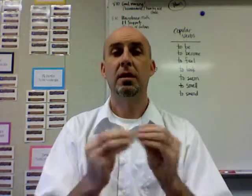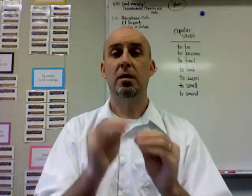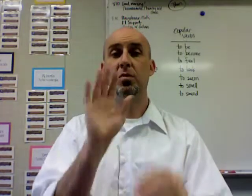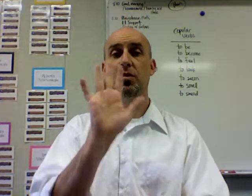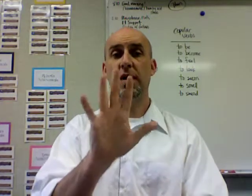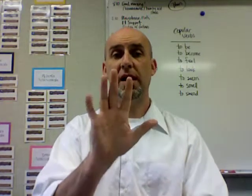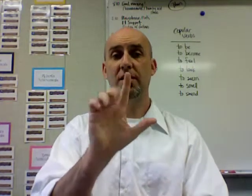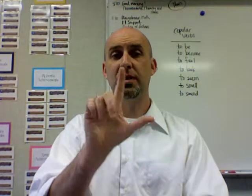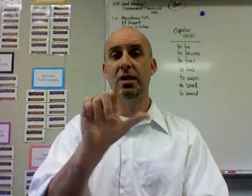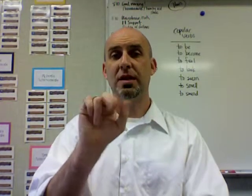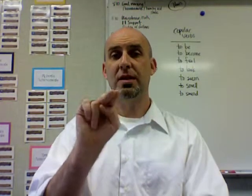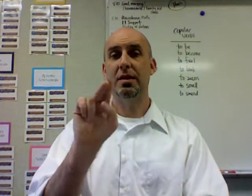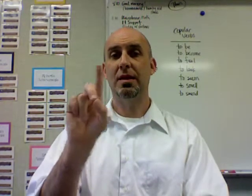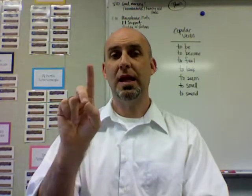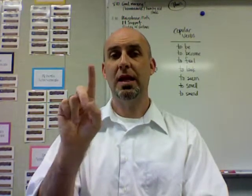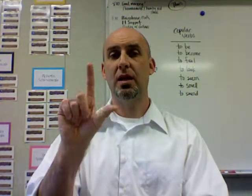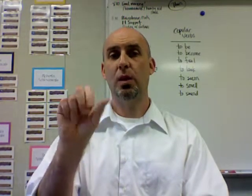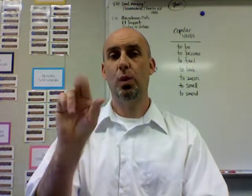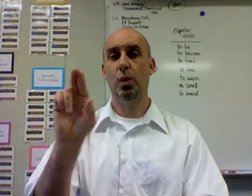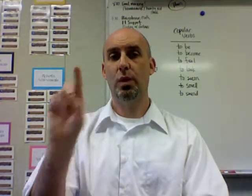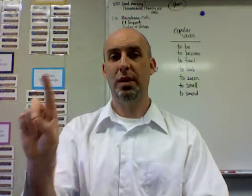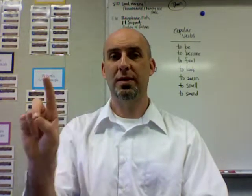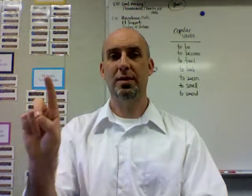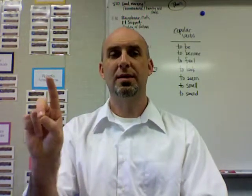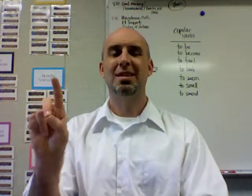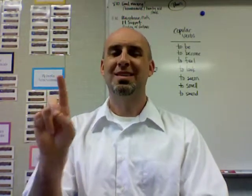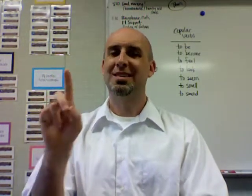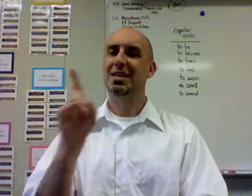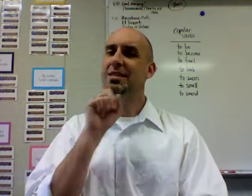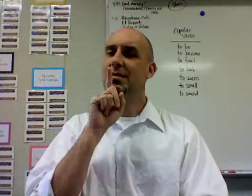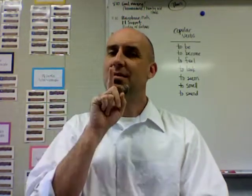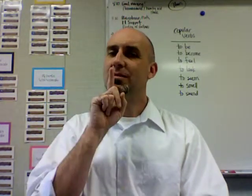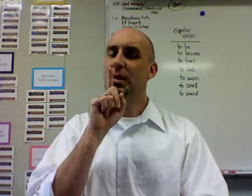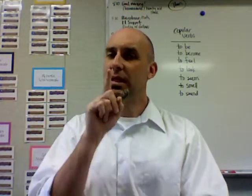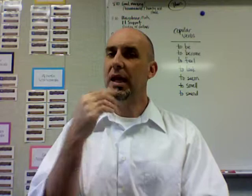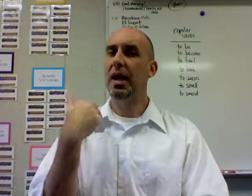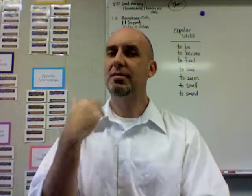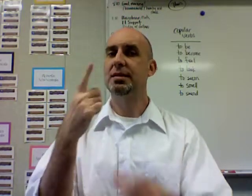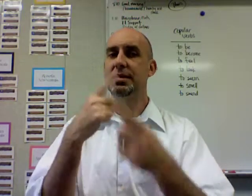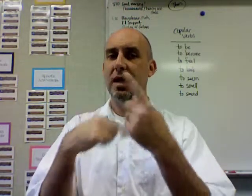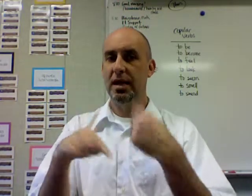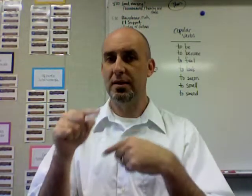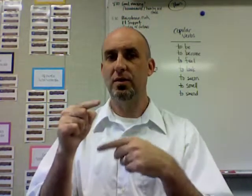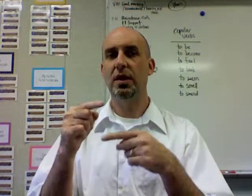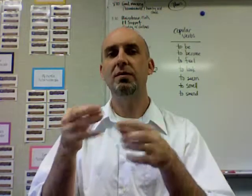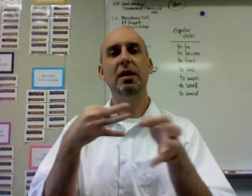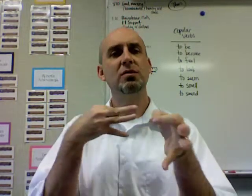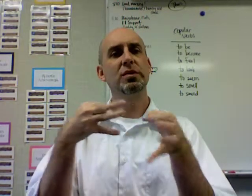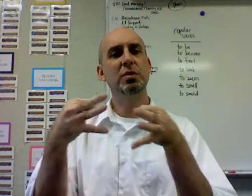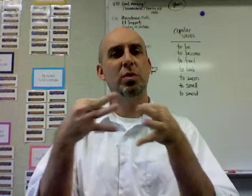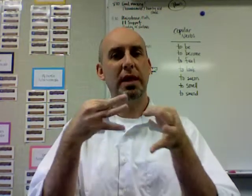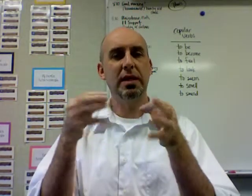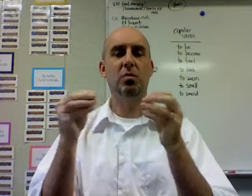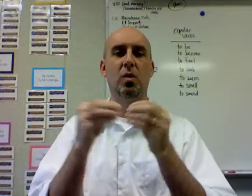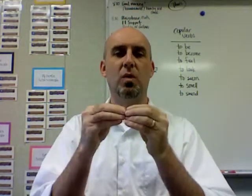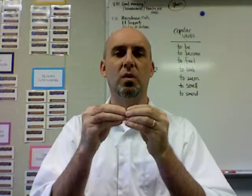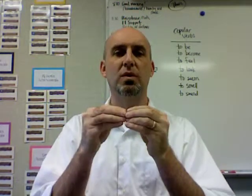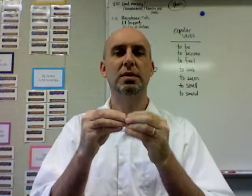Number five, landlord. Doesn't really have a sign. You kind of have to explain it more. You could